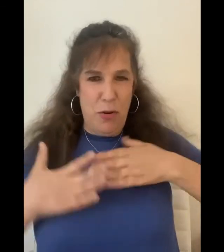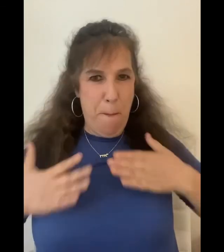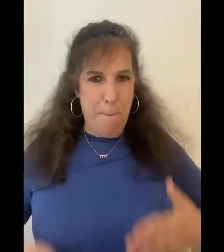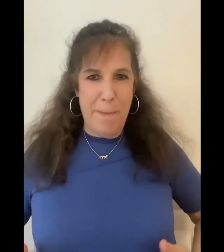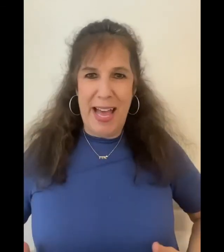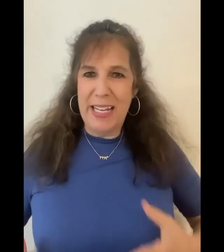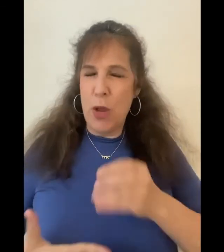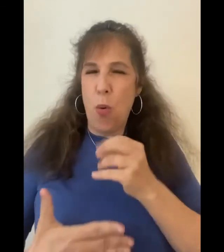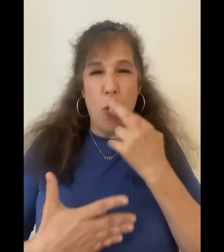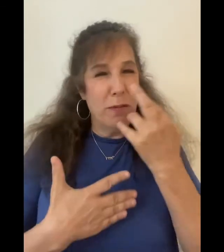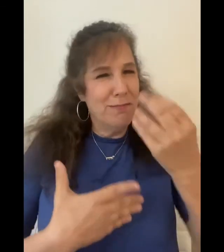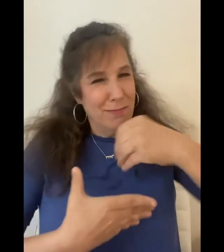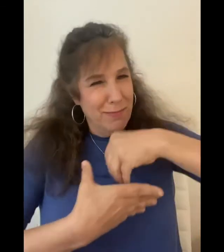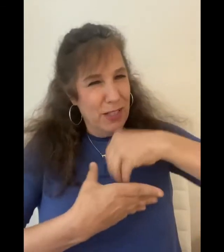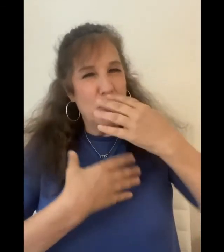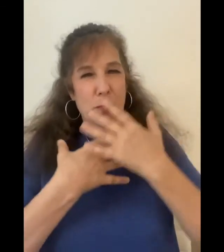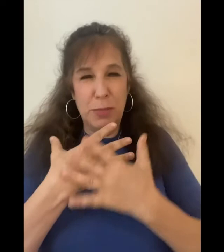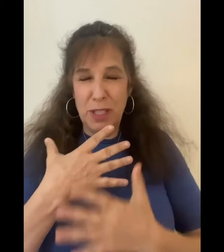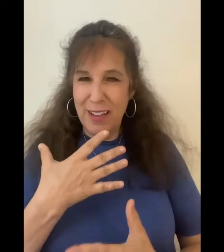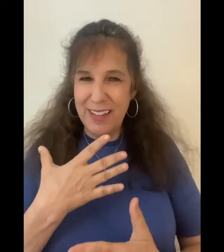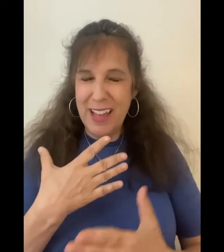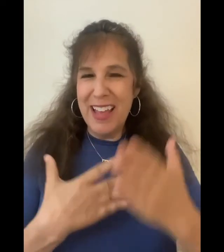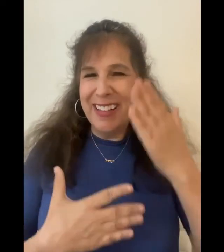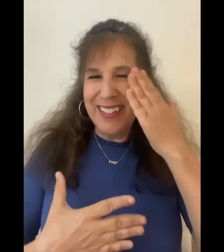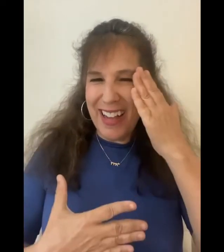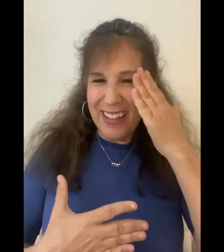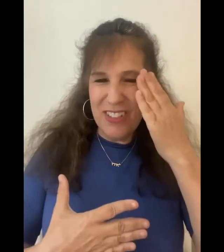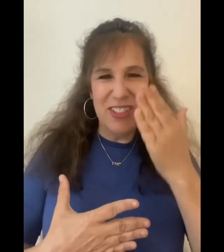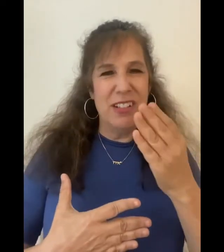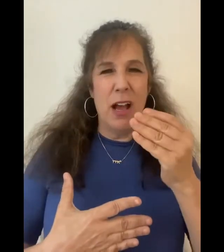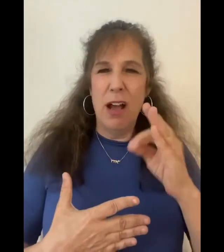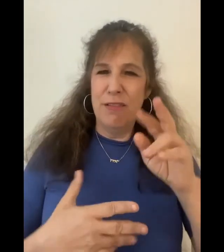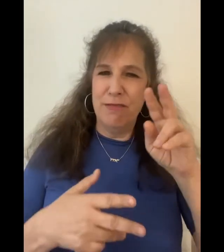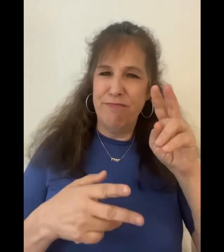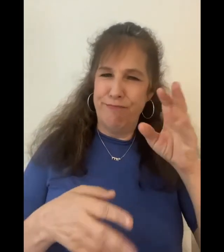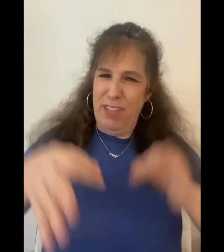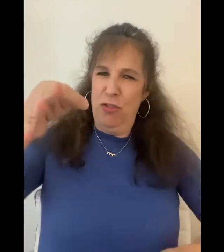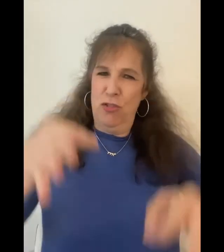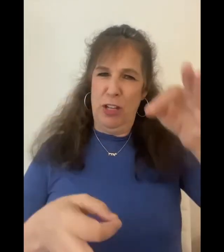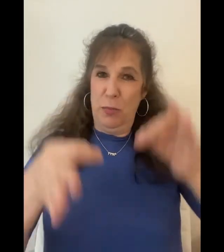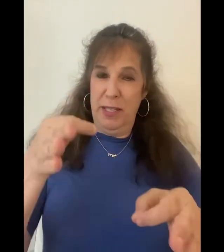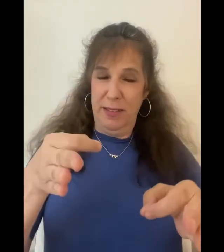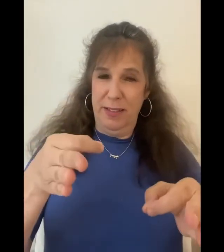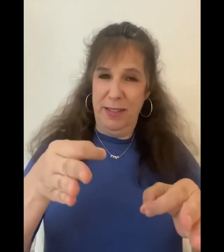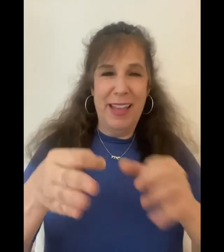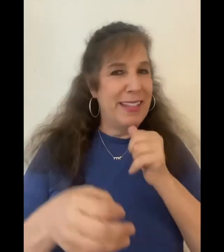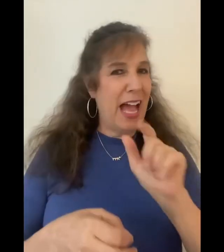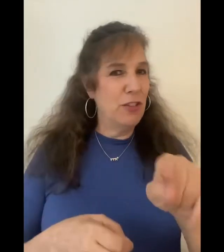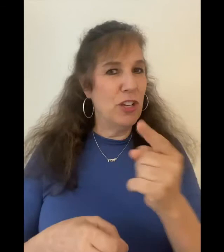bad, or nice and not nice, okay and not okay, anything that goes with being judgmental.